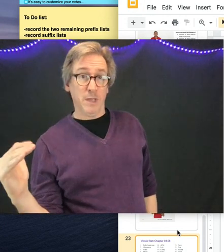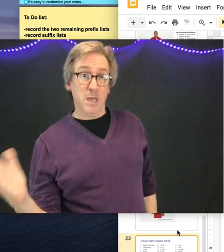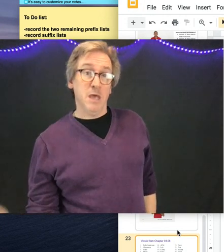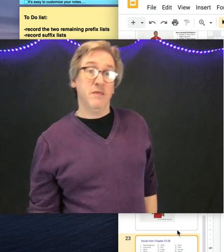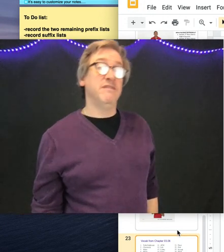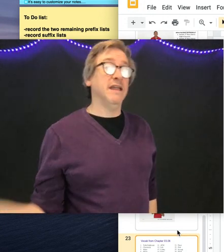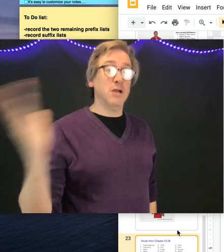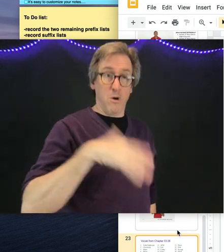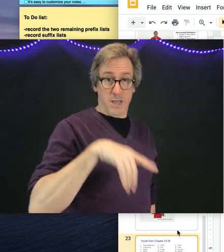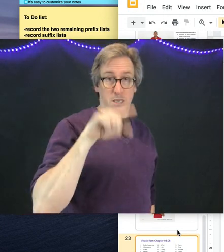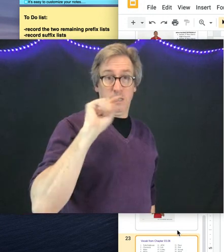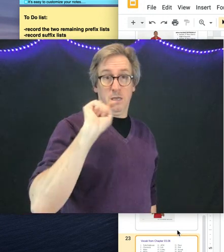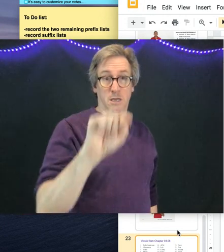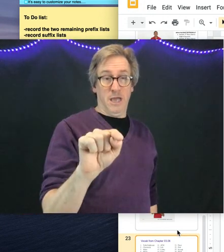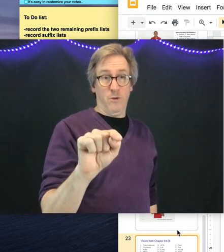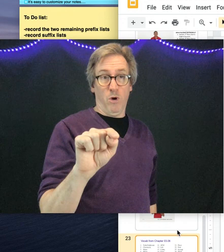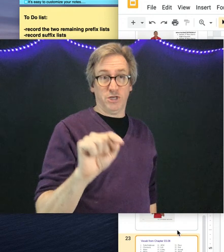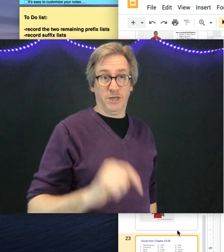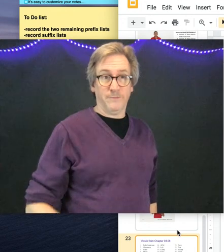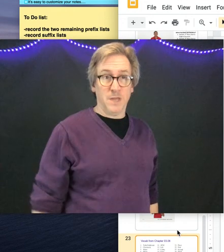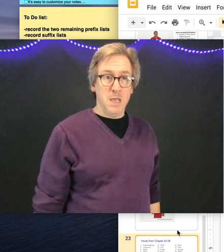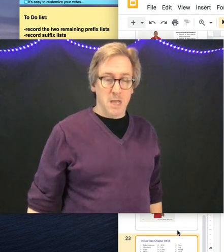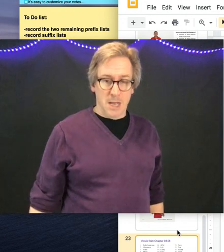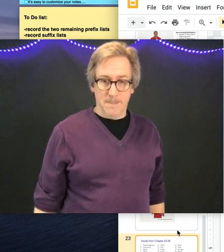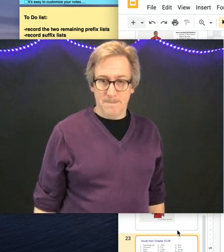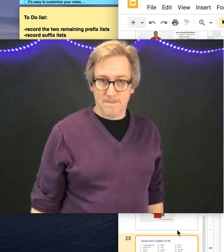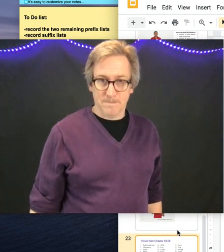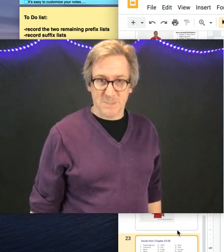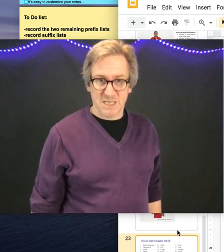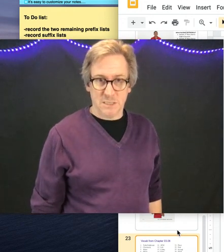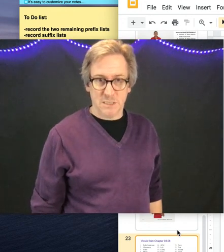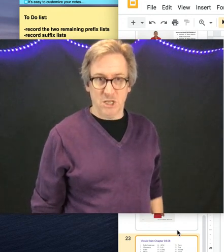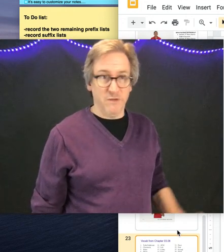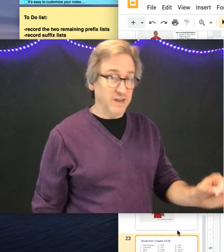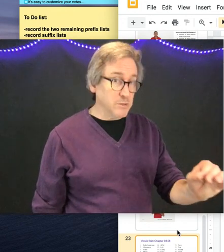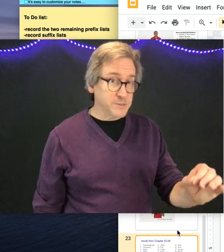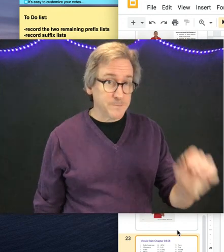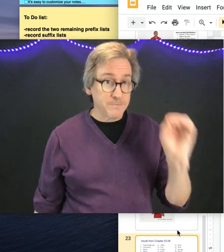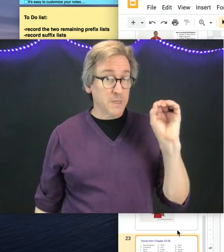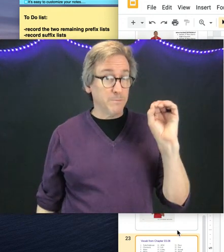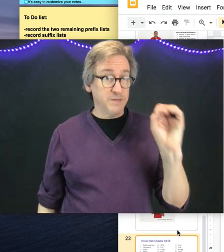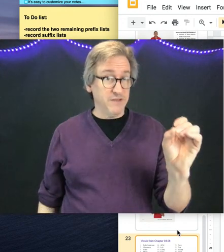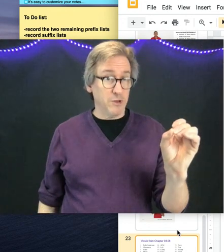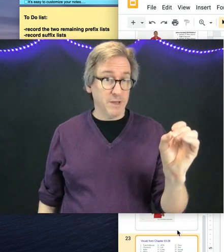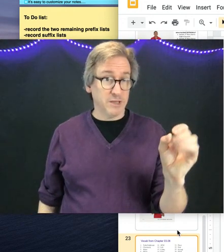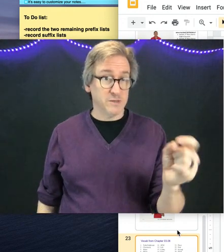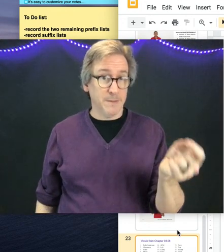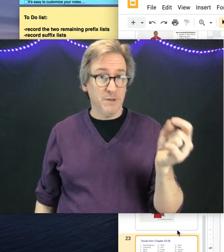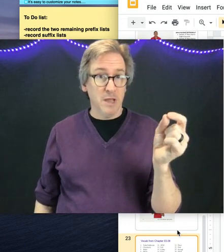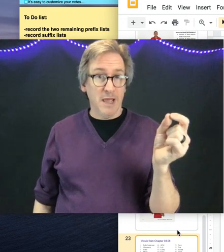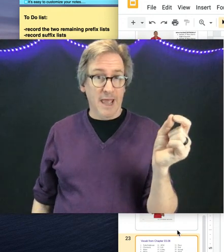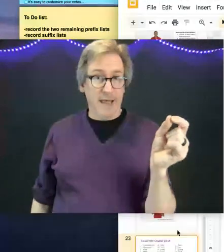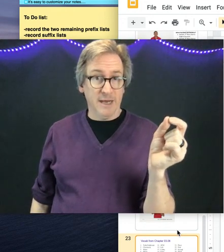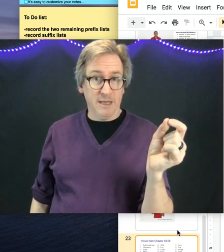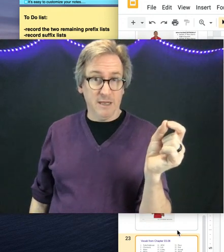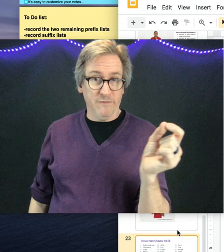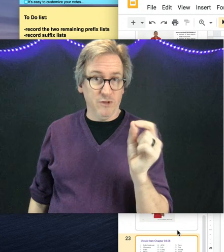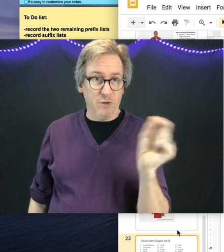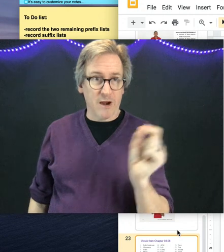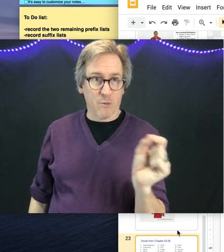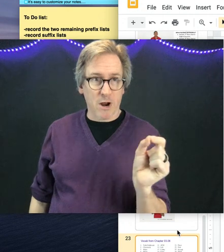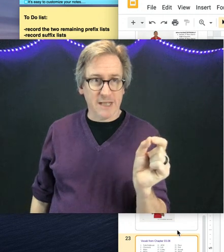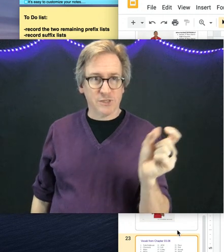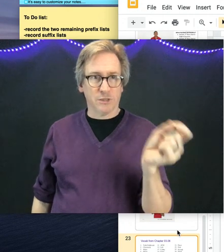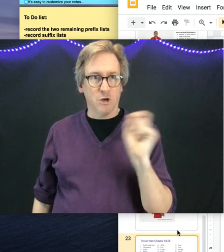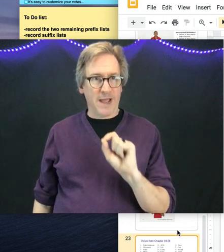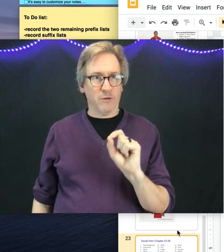vocab, then going and watching the videos. See if you can pick those up. And if you